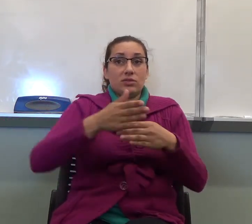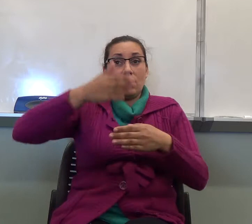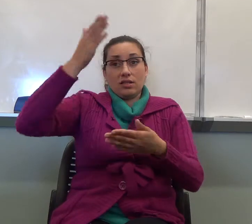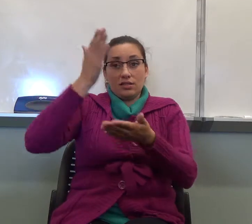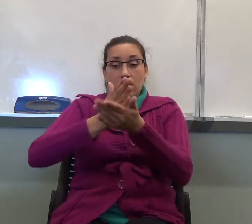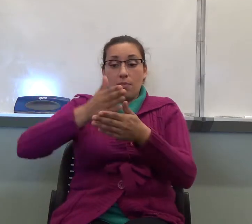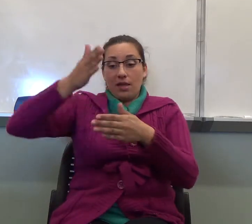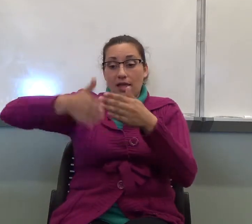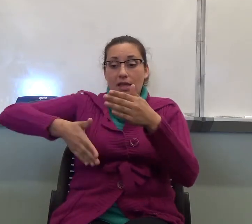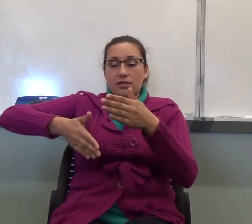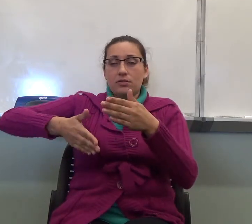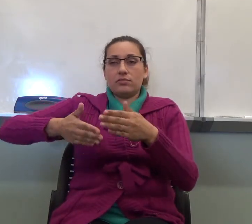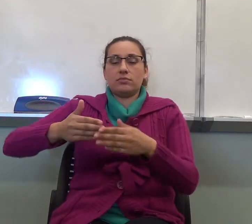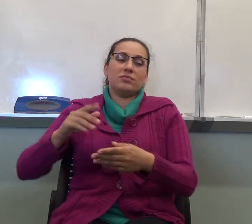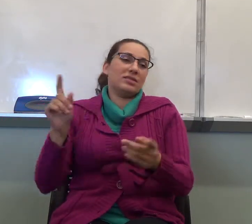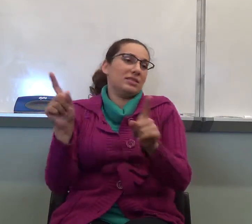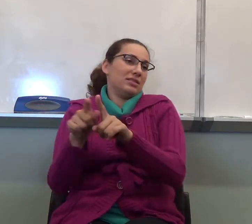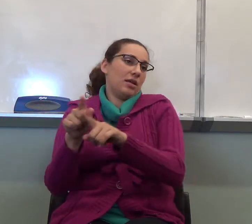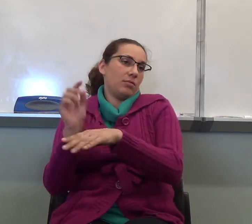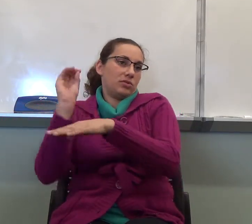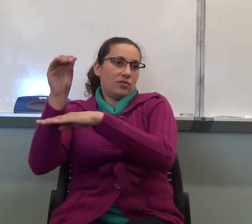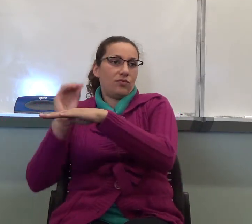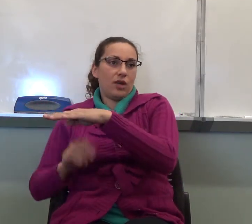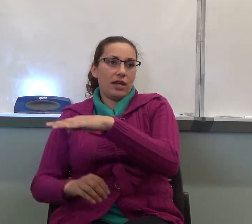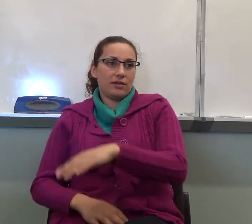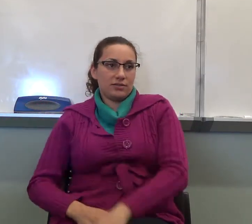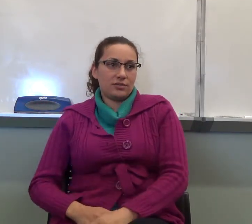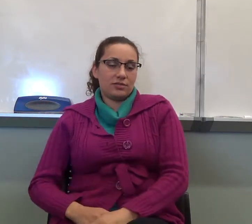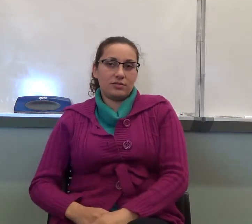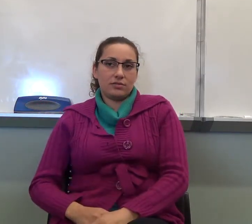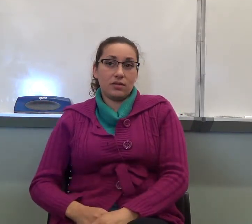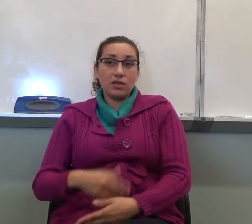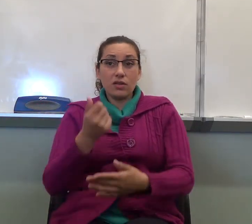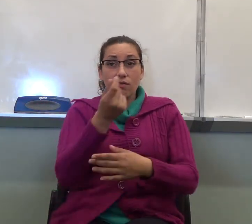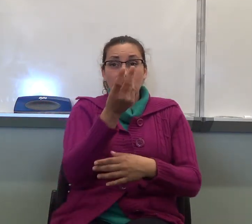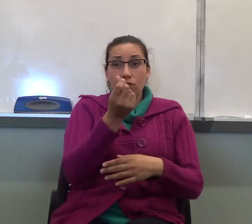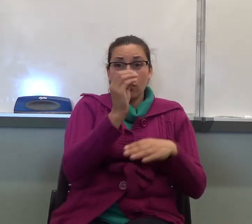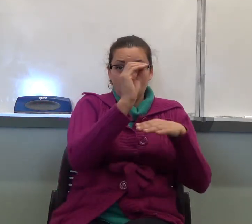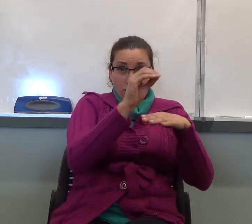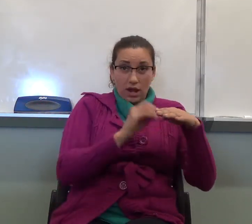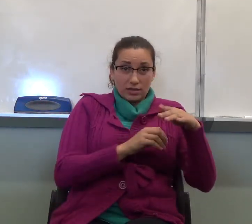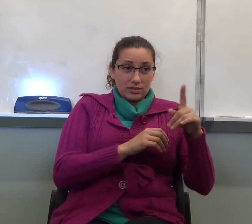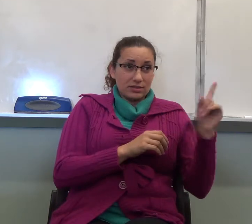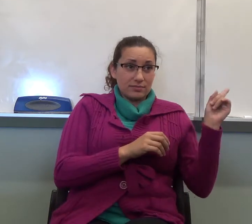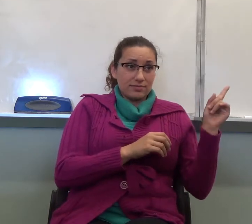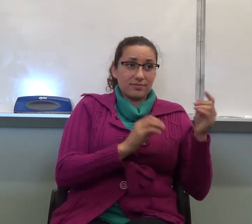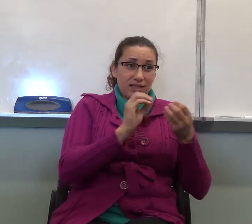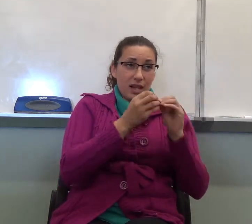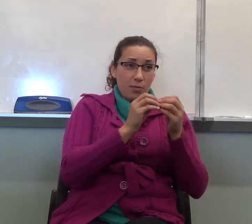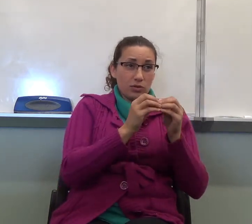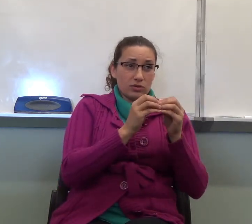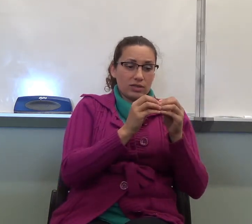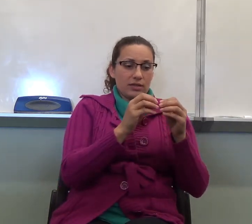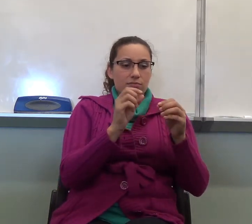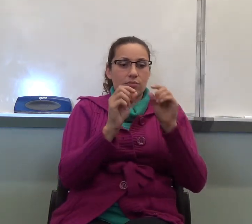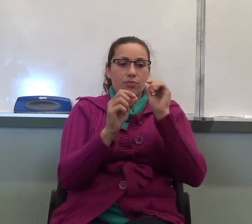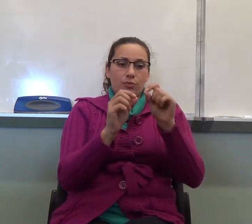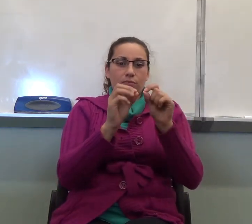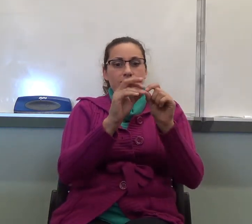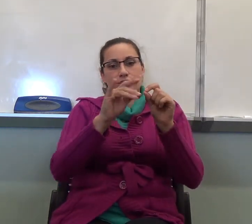We also found fractions like this that we spend some time with. Unfortunately, these repeat. These are repeaters. So there's stuff like this going on. In